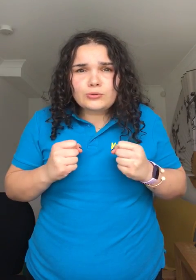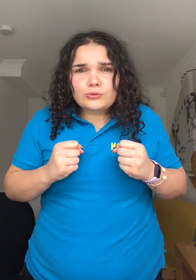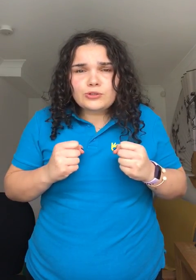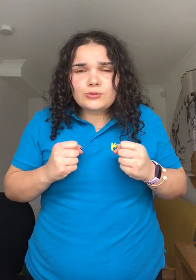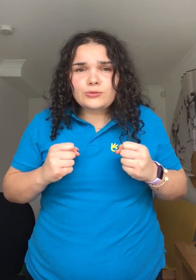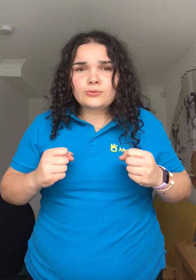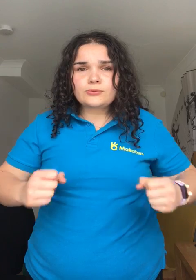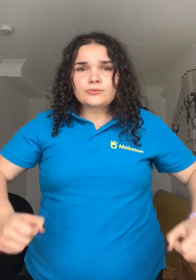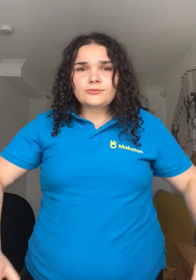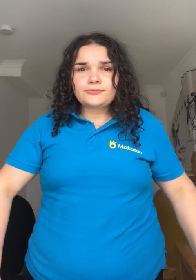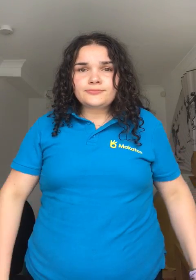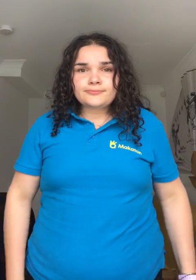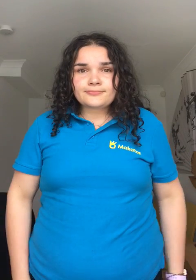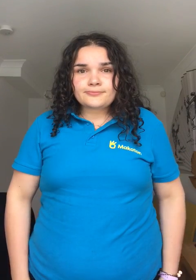Cold.